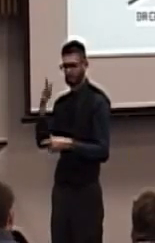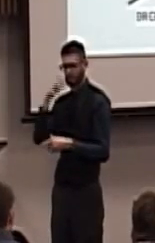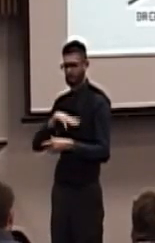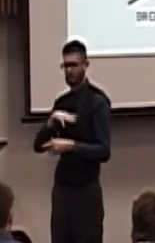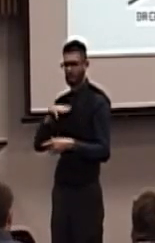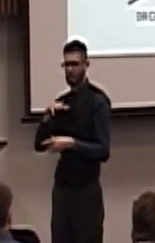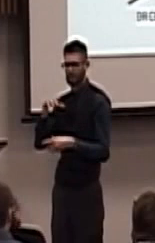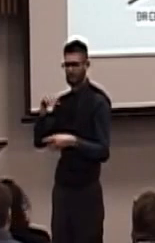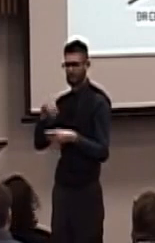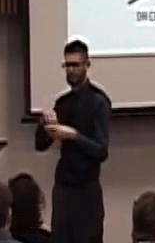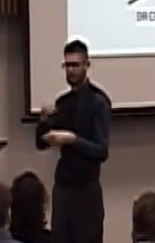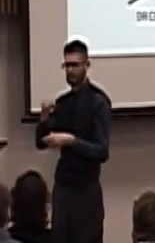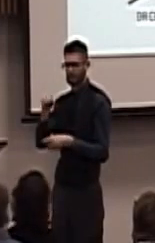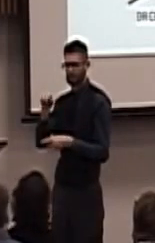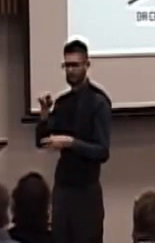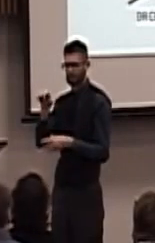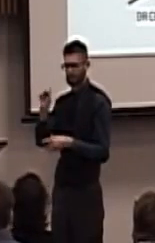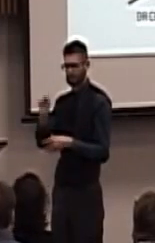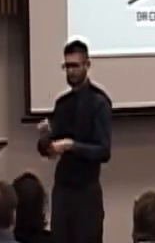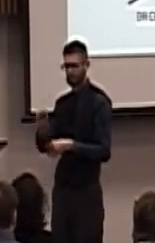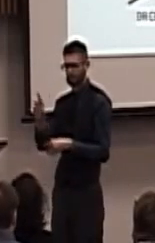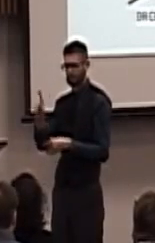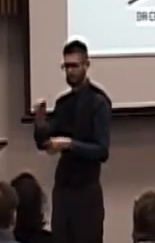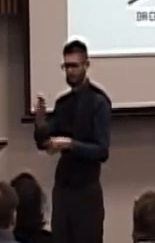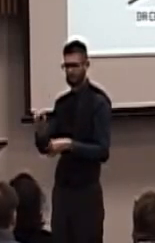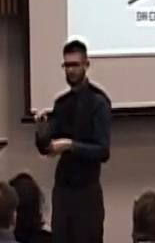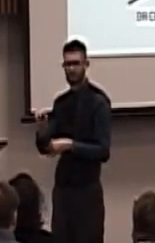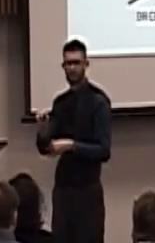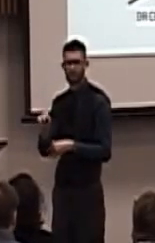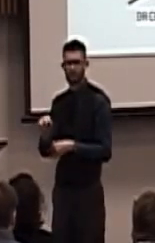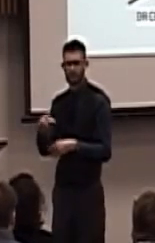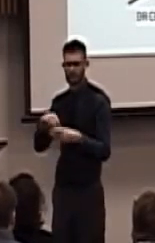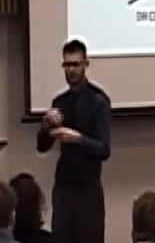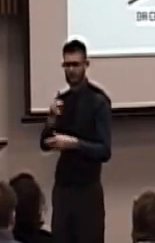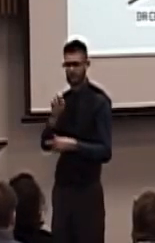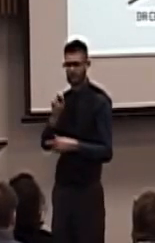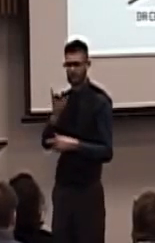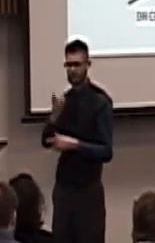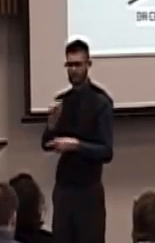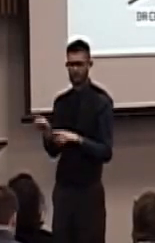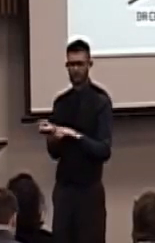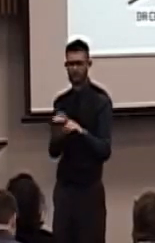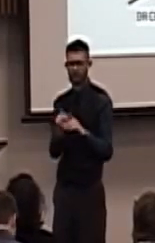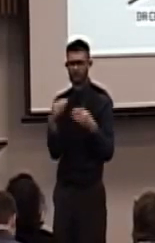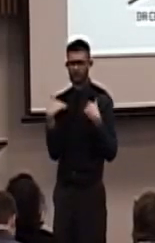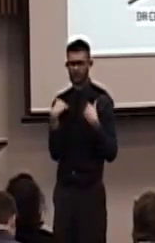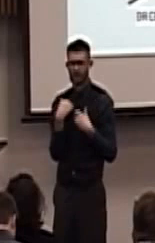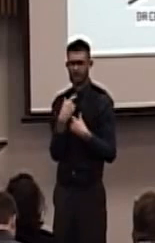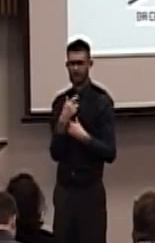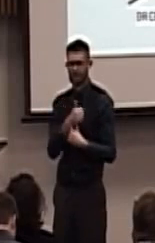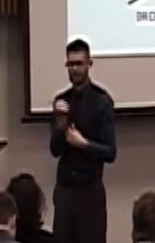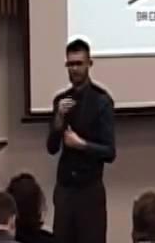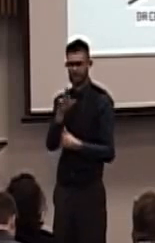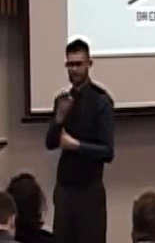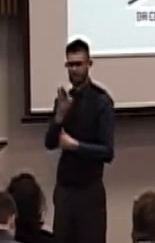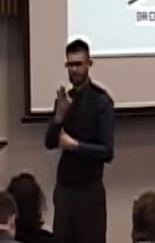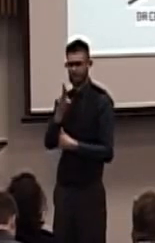Sudanese refugees. And in Kenya, we also have another refugee camp,